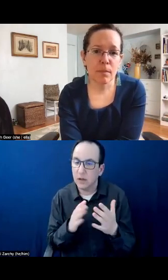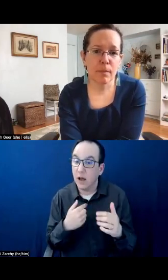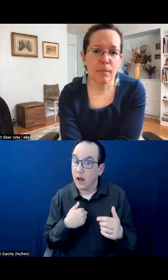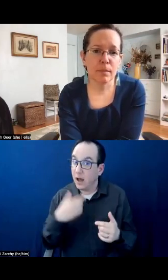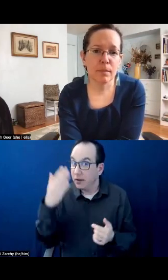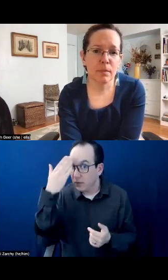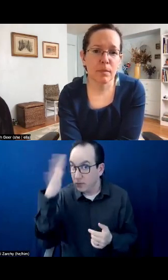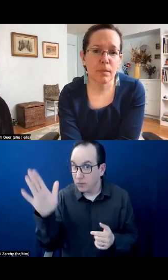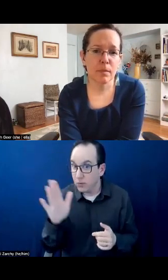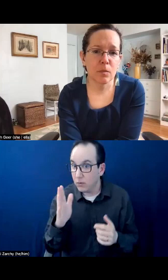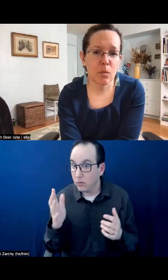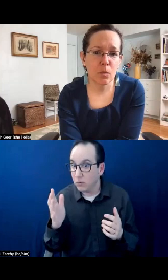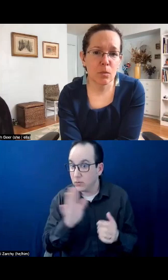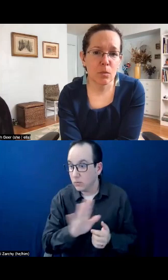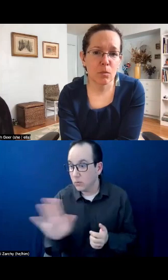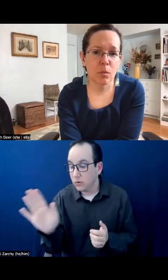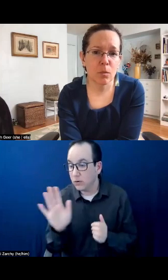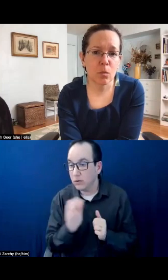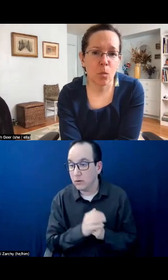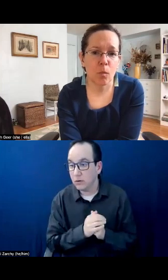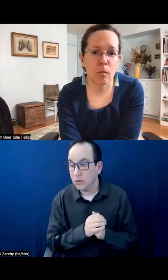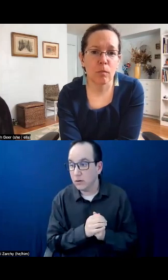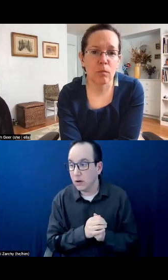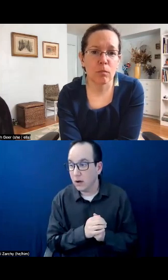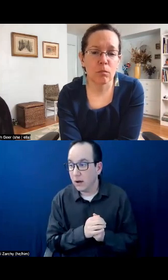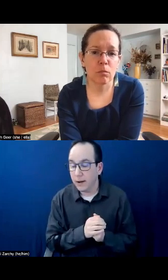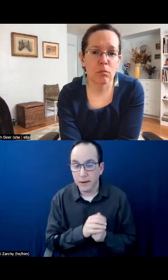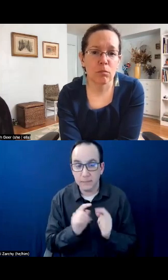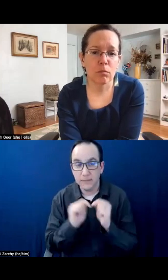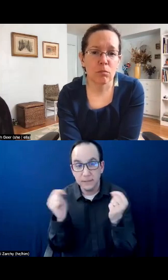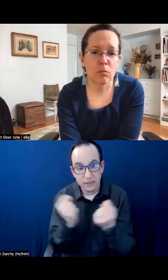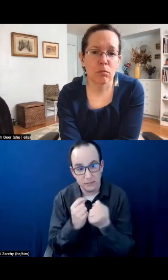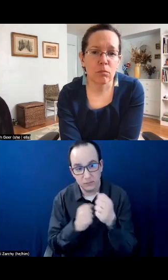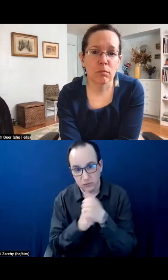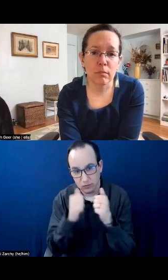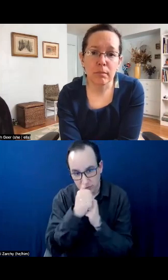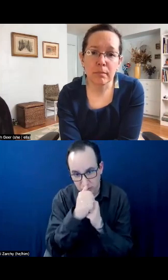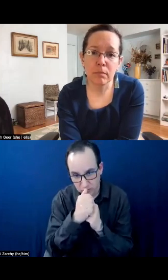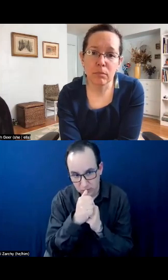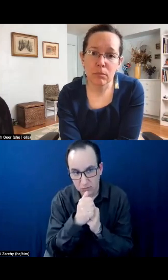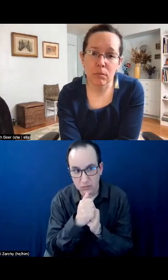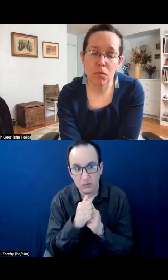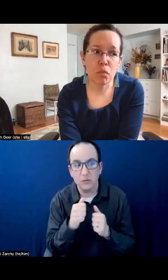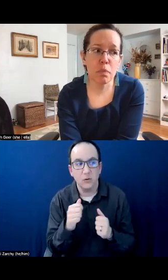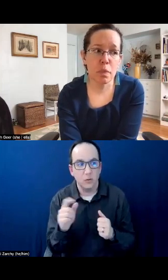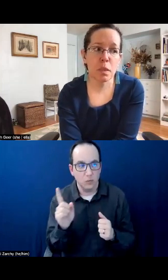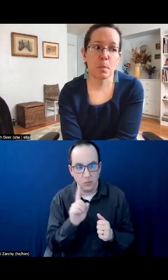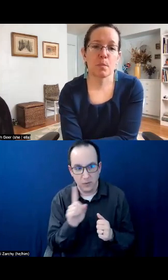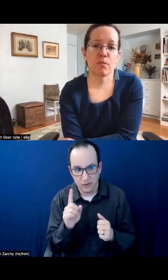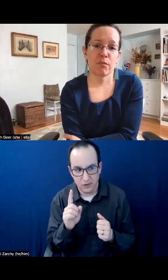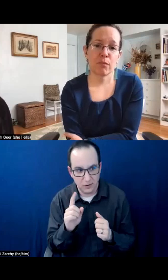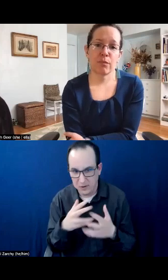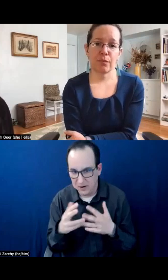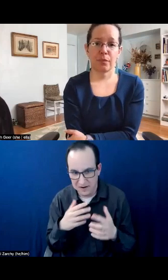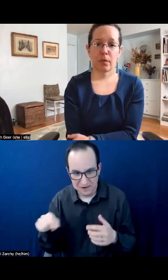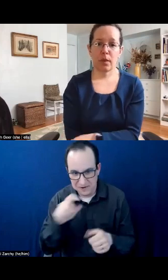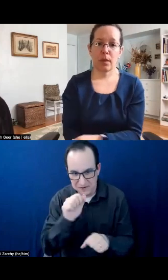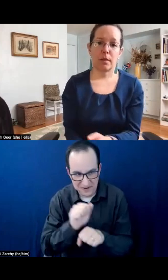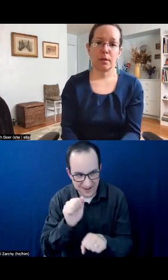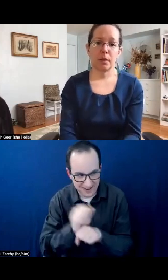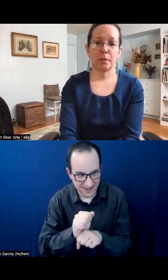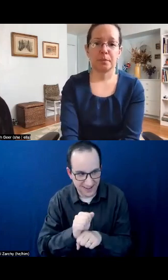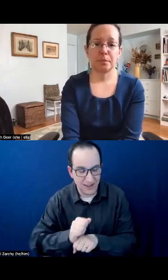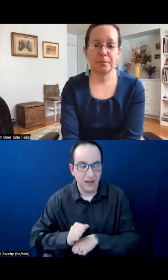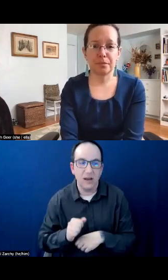here, I want to address, I don't know your team specific